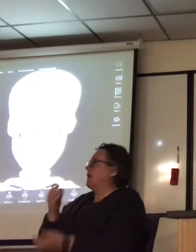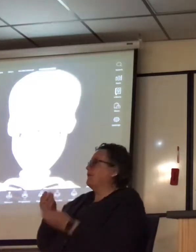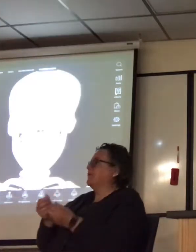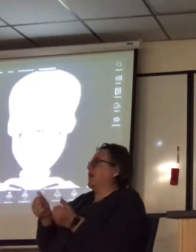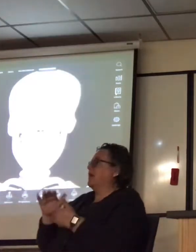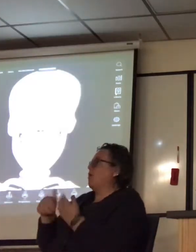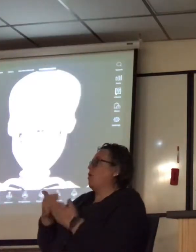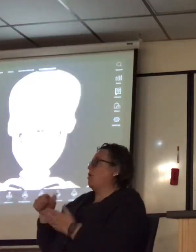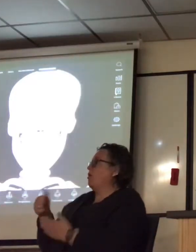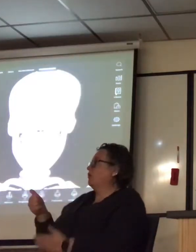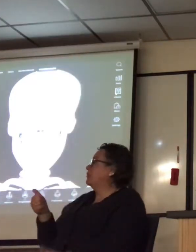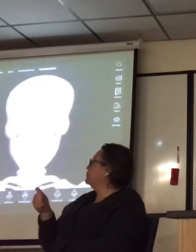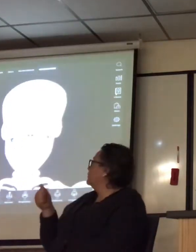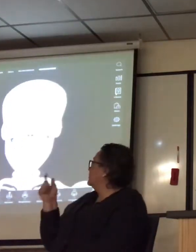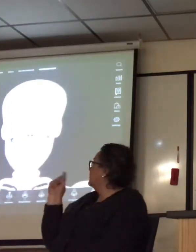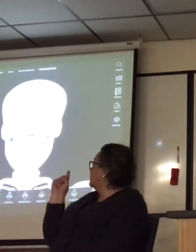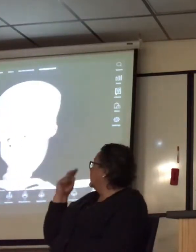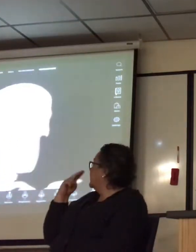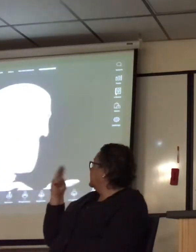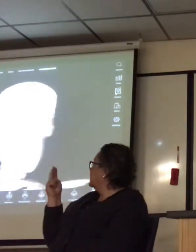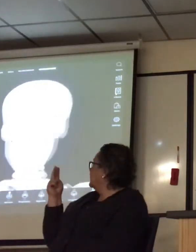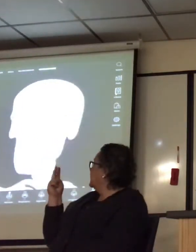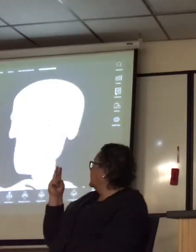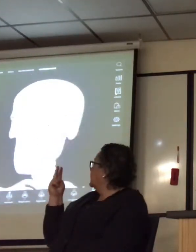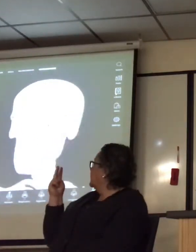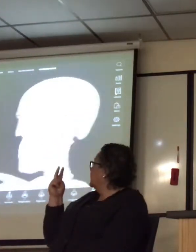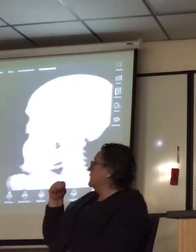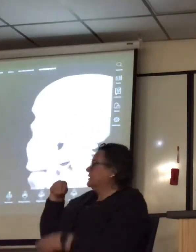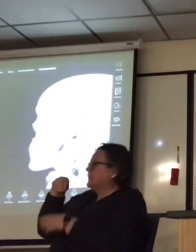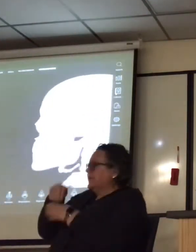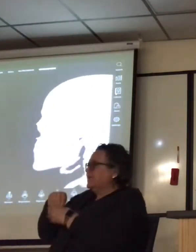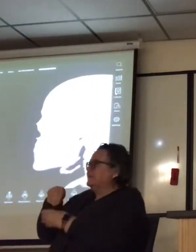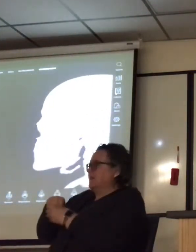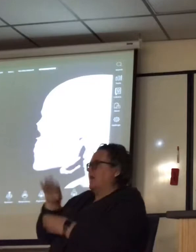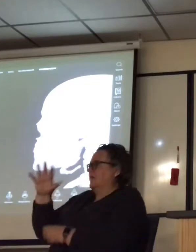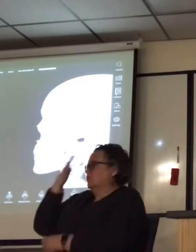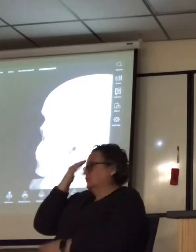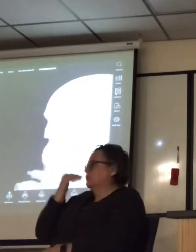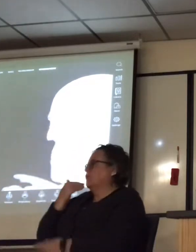others, you can kind of see how it really is inside the skull there.